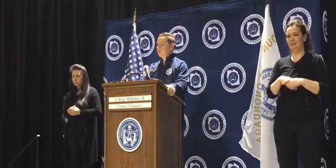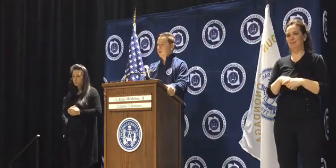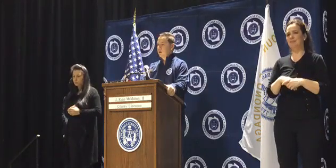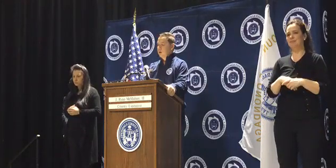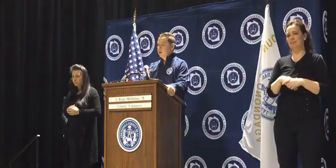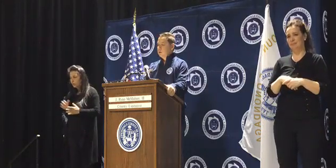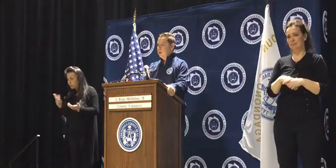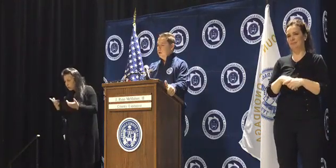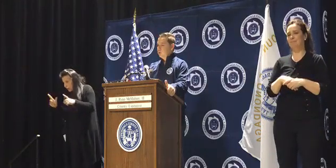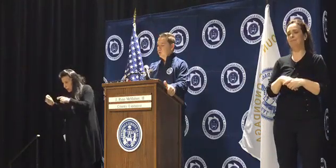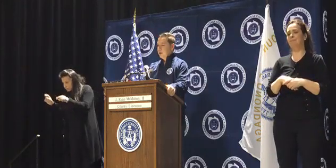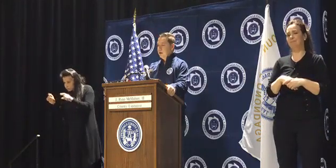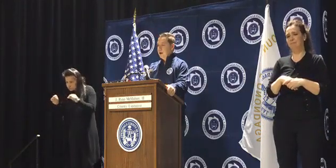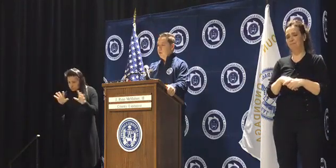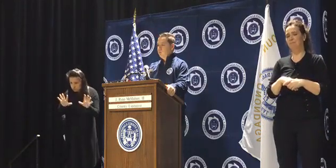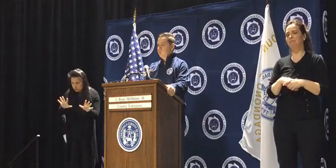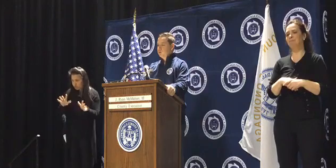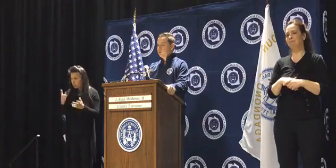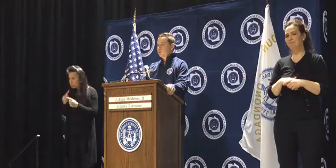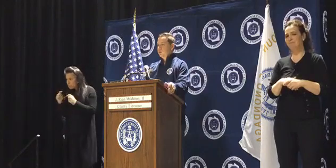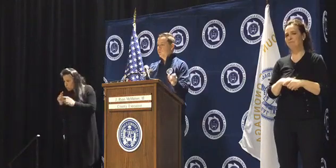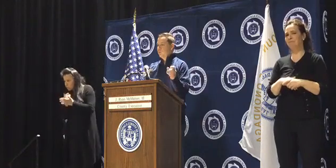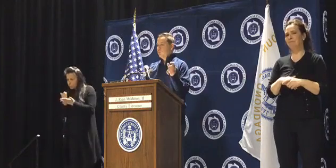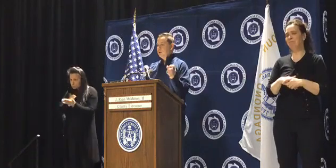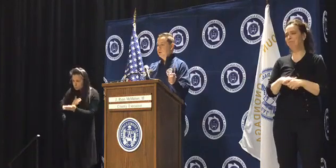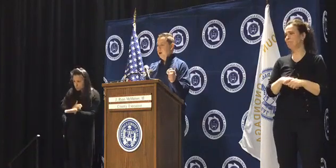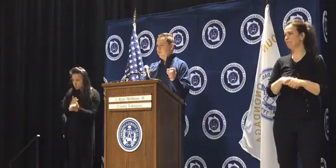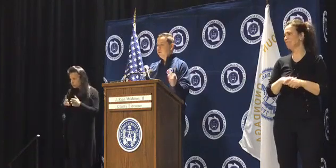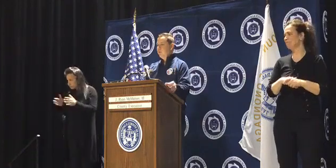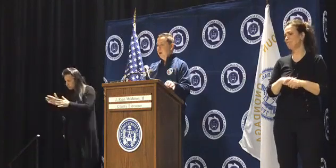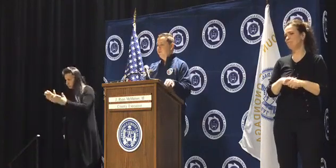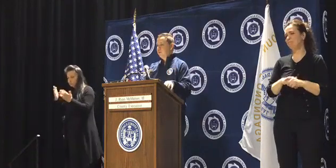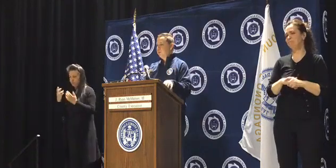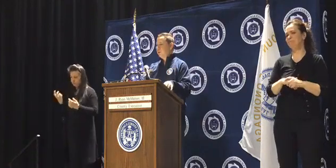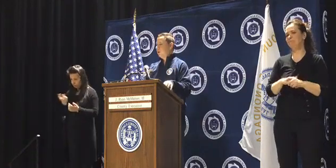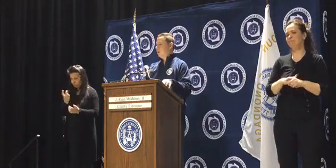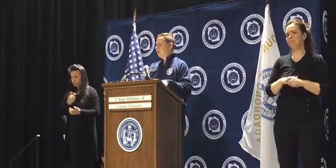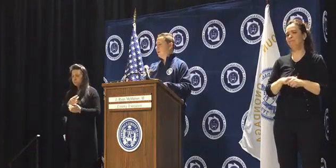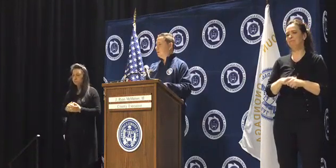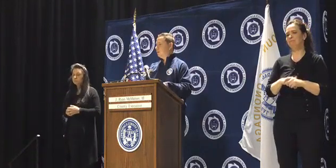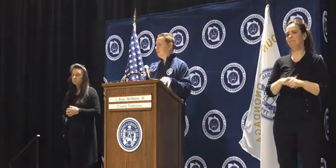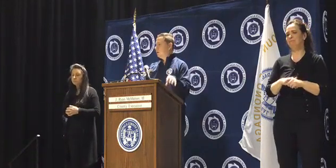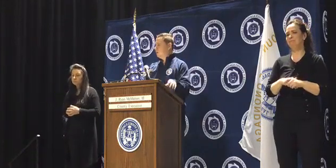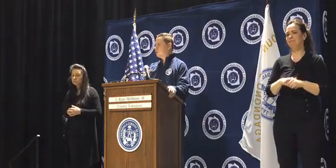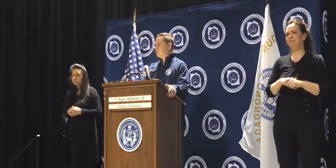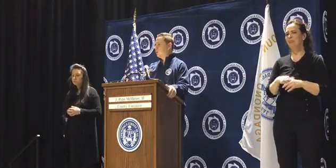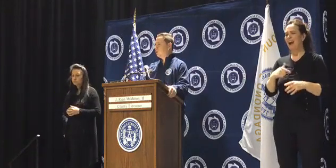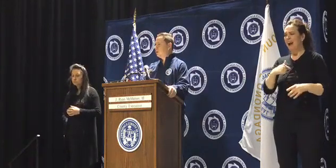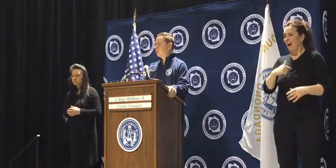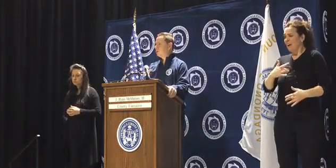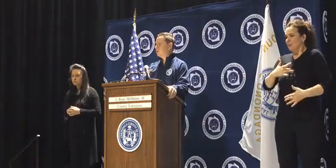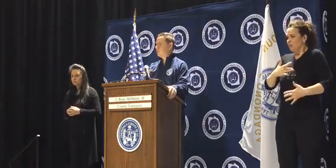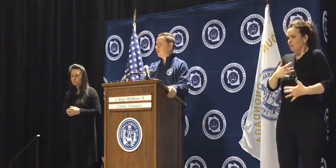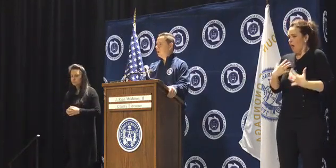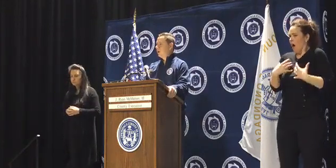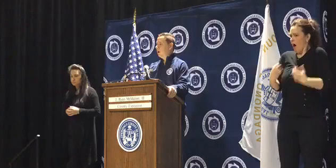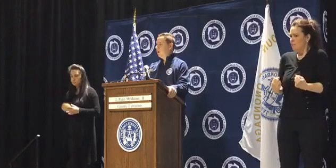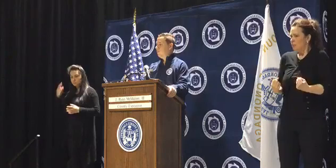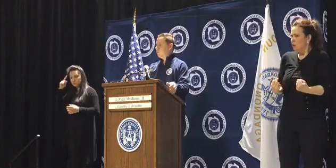for us. So Andrew, I'm just, I feel pretty good. I thought, you get 21 new